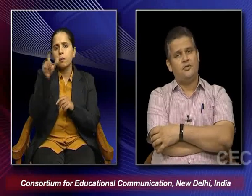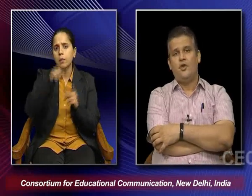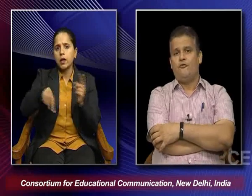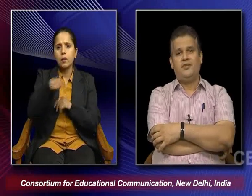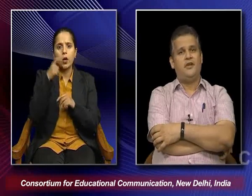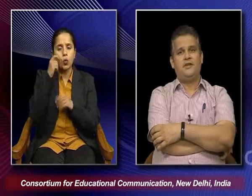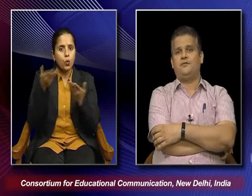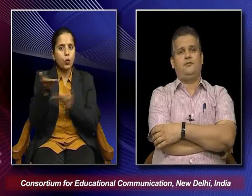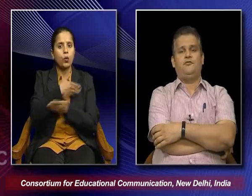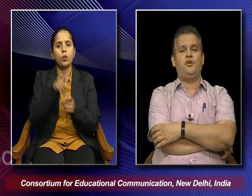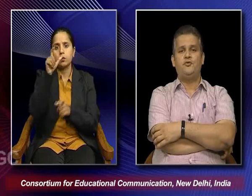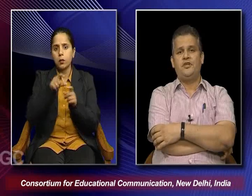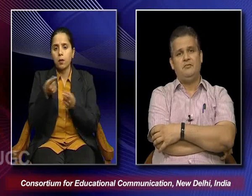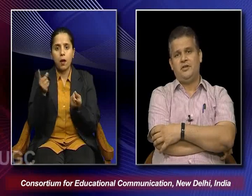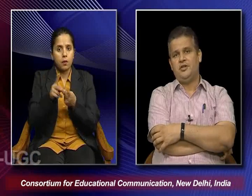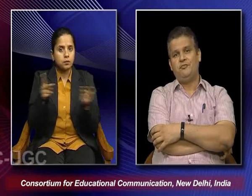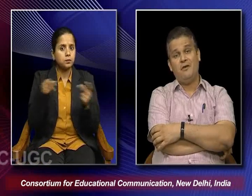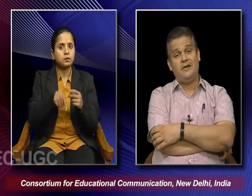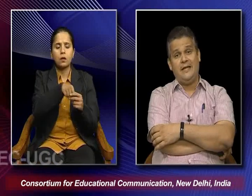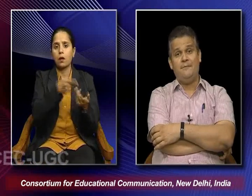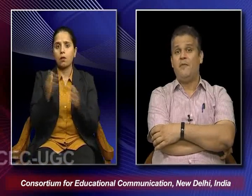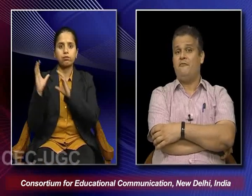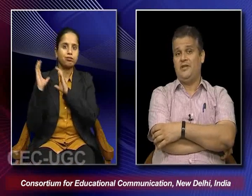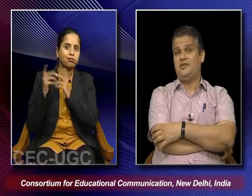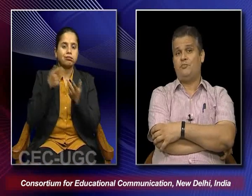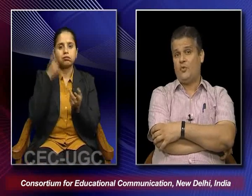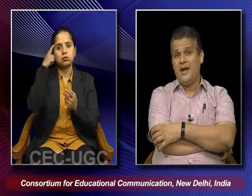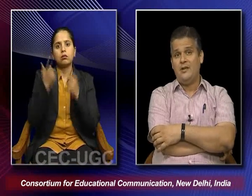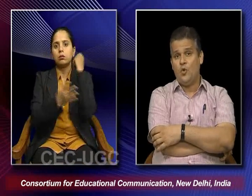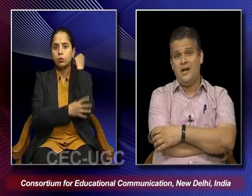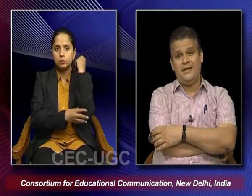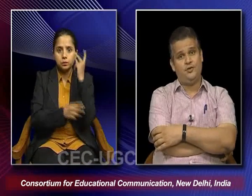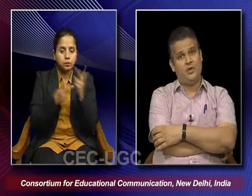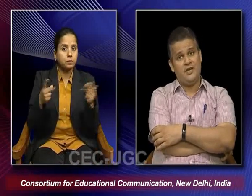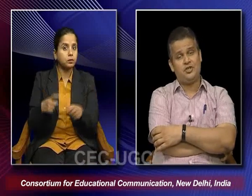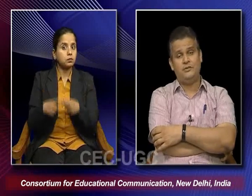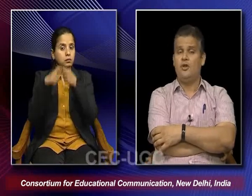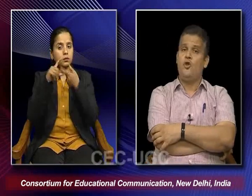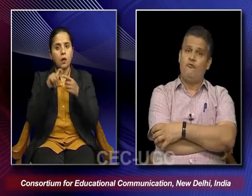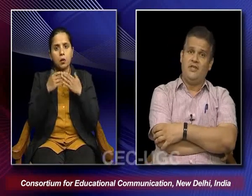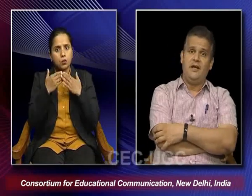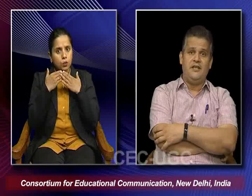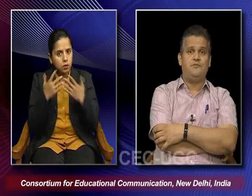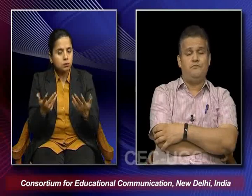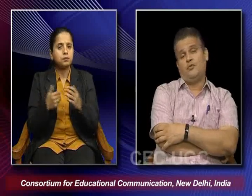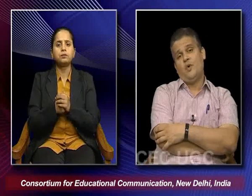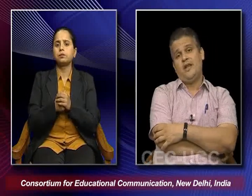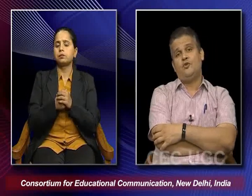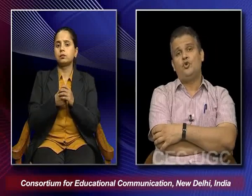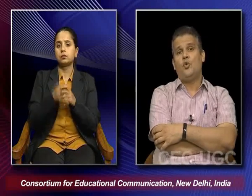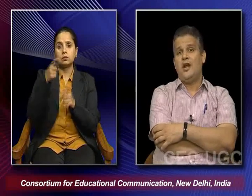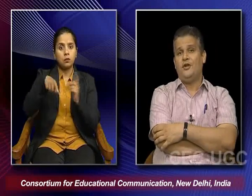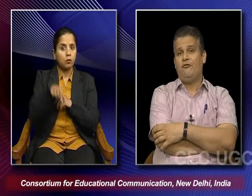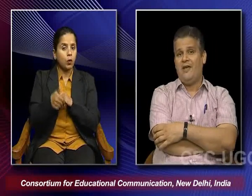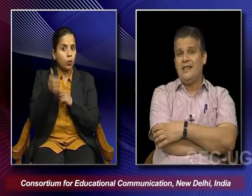population, whether it's reducing the burden of poverty, whether it's providing quality education, whether it is providing